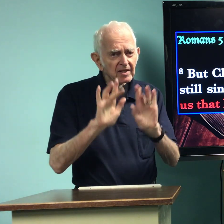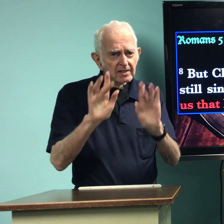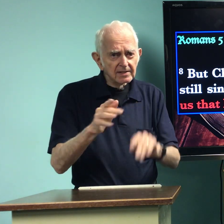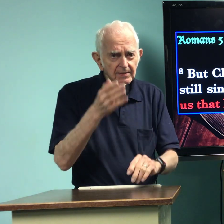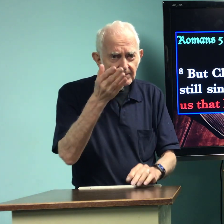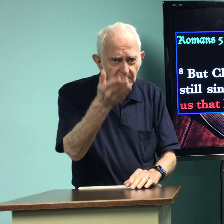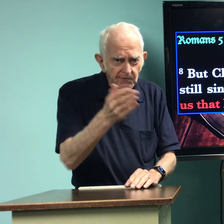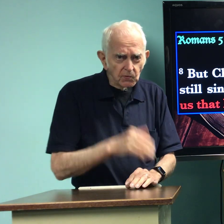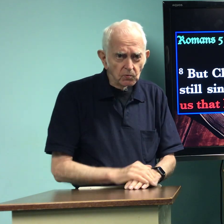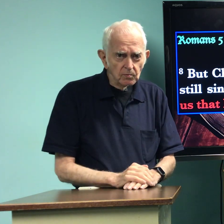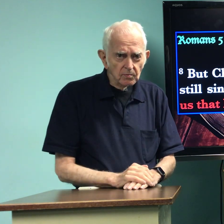He pities you.